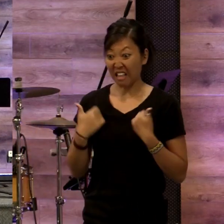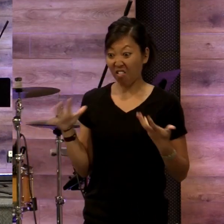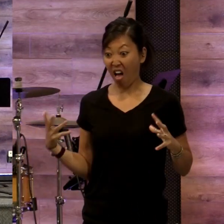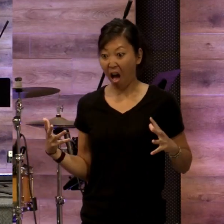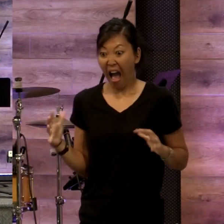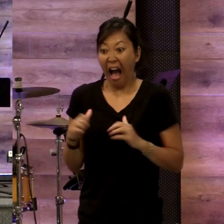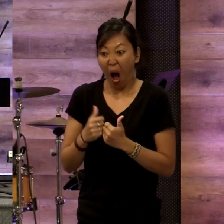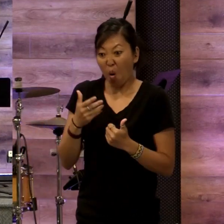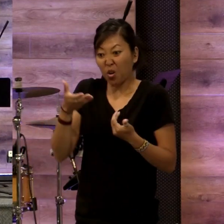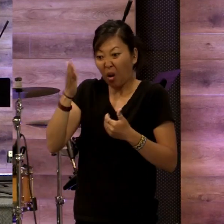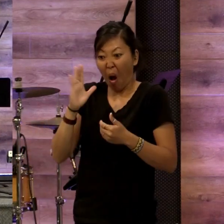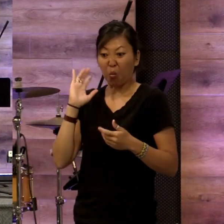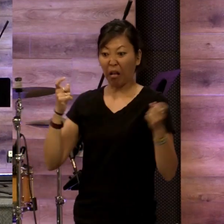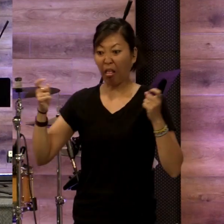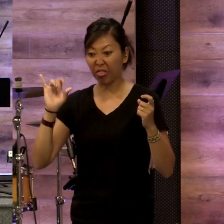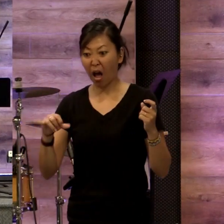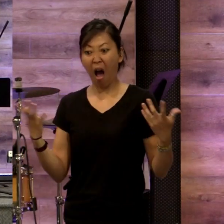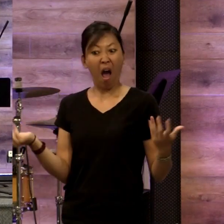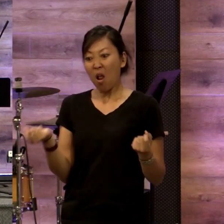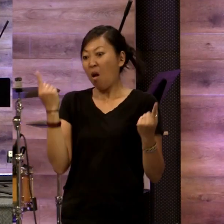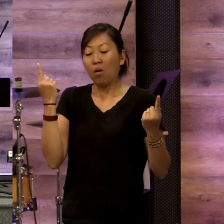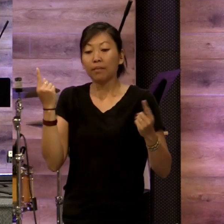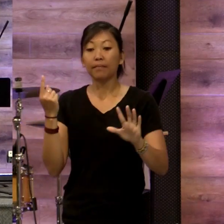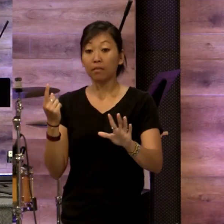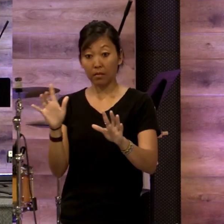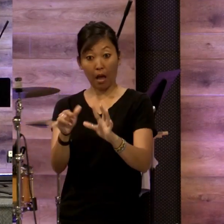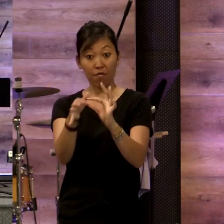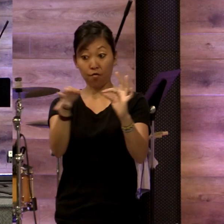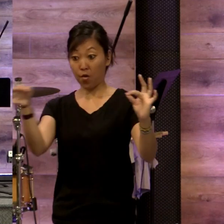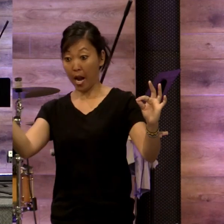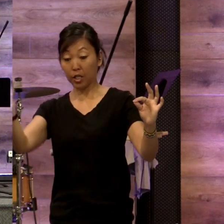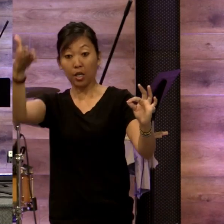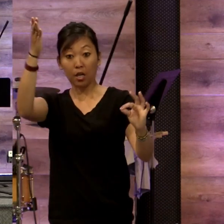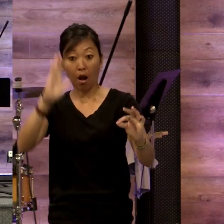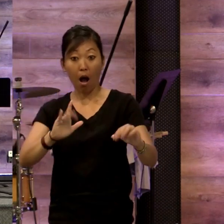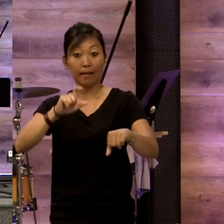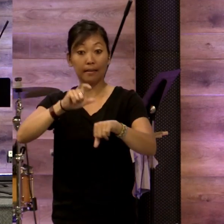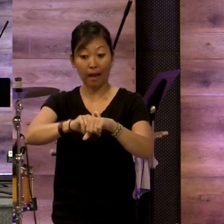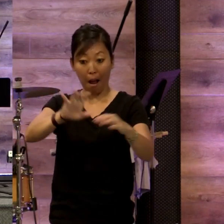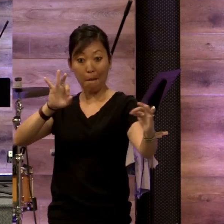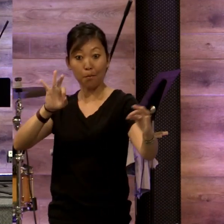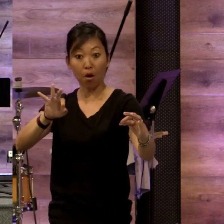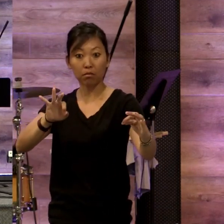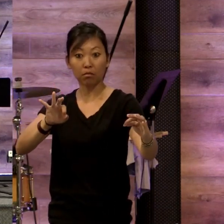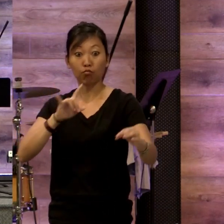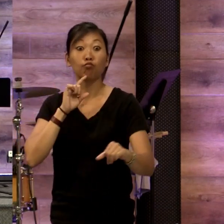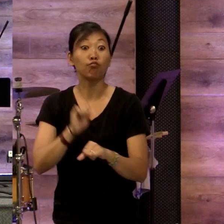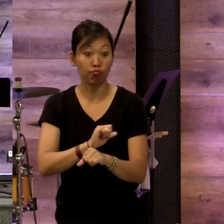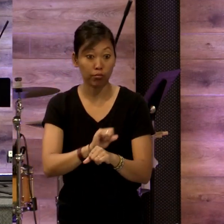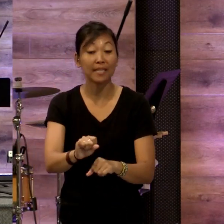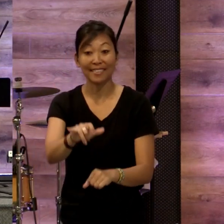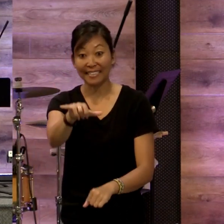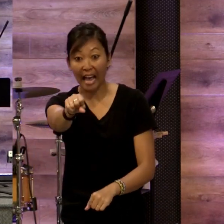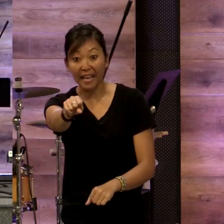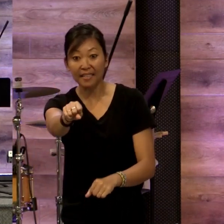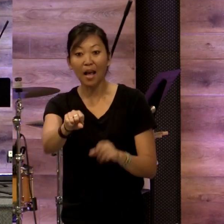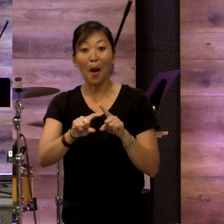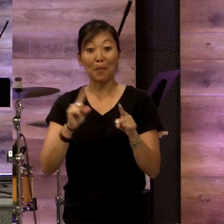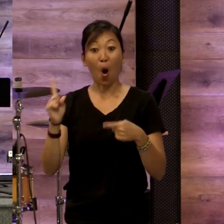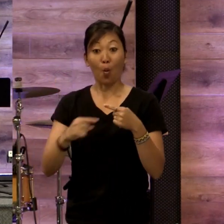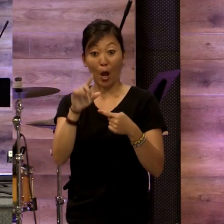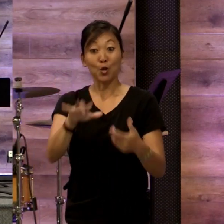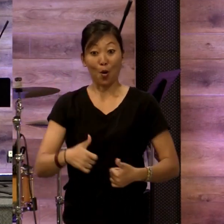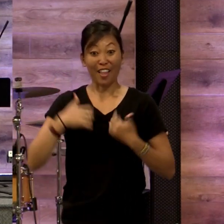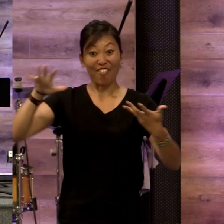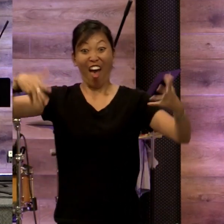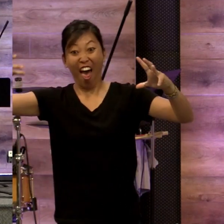Here's the thing. That phrase is true. But it's often hard to hear when we most need to hear it, isn't